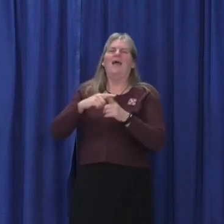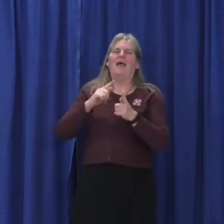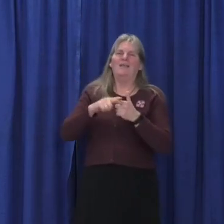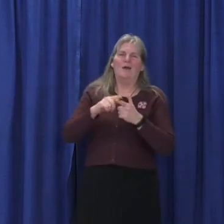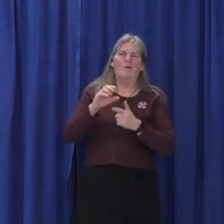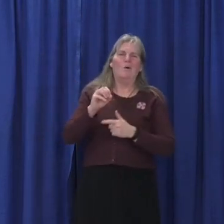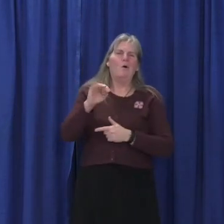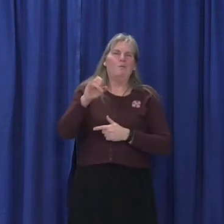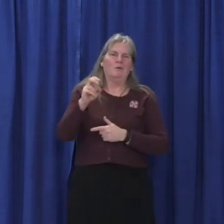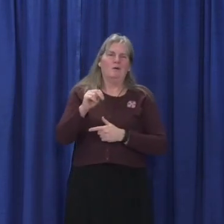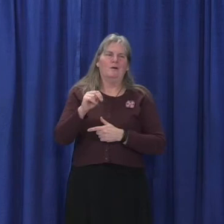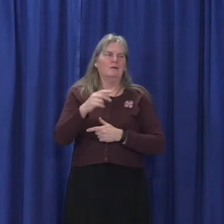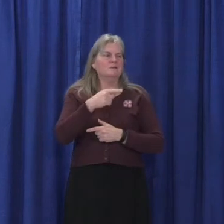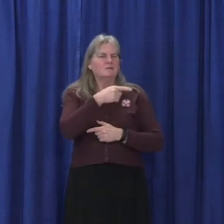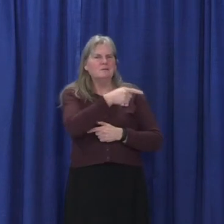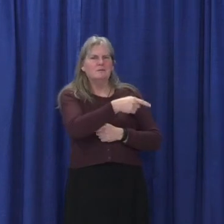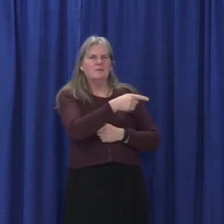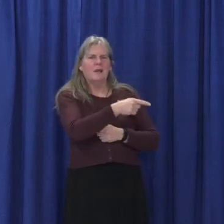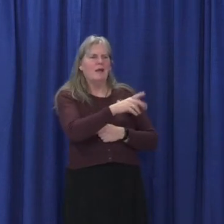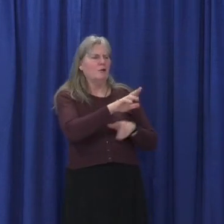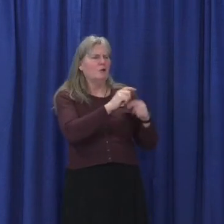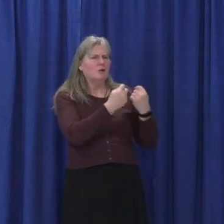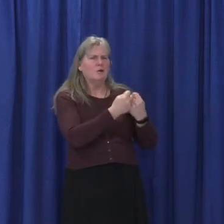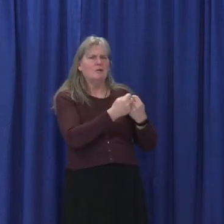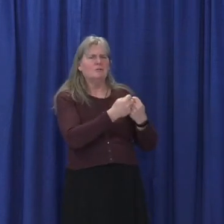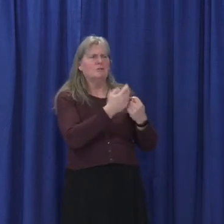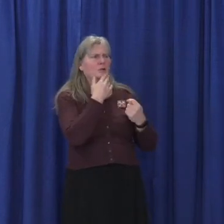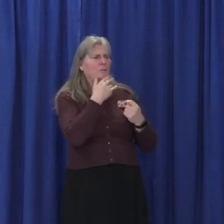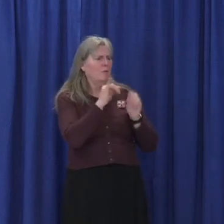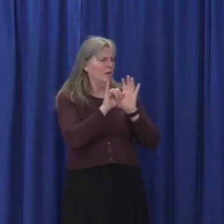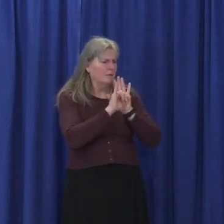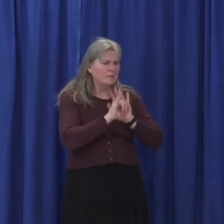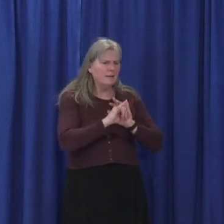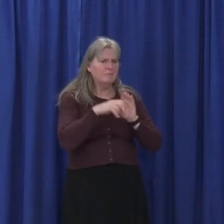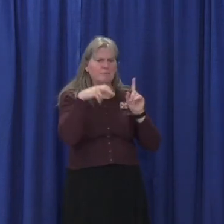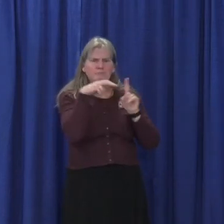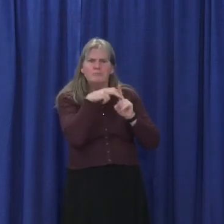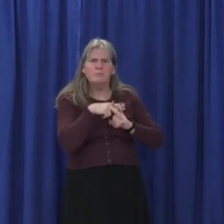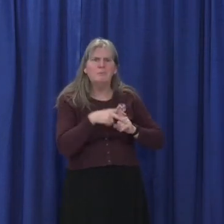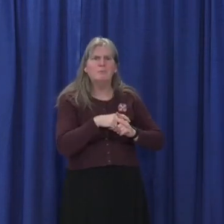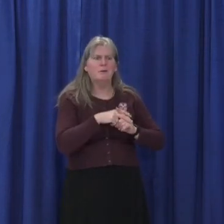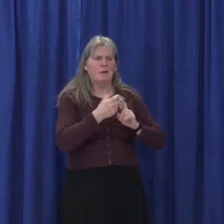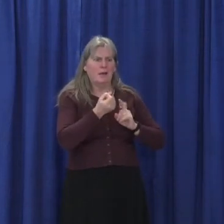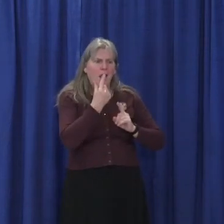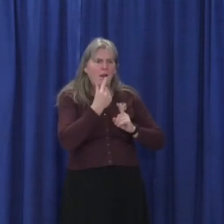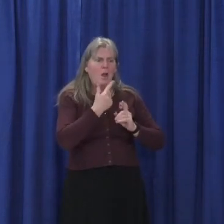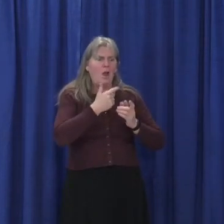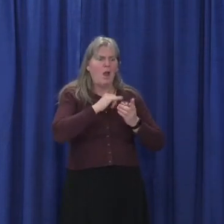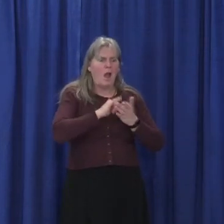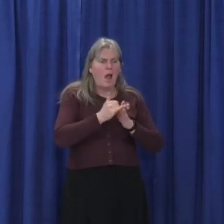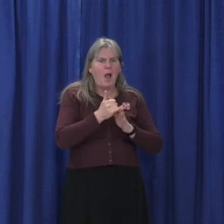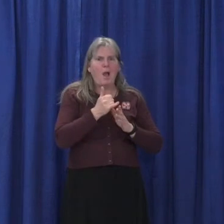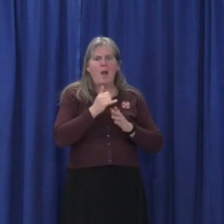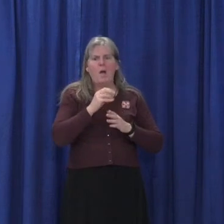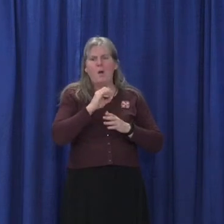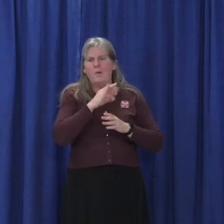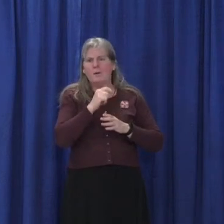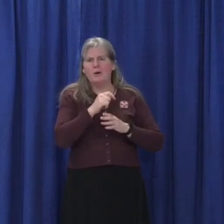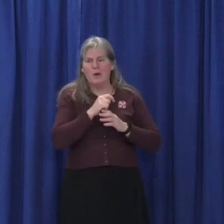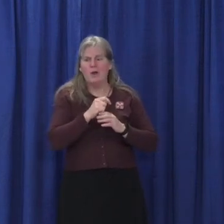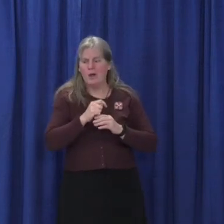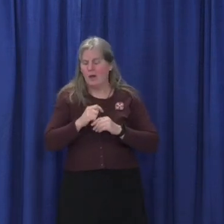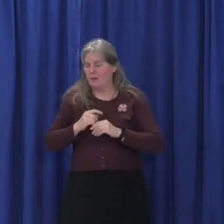Health have done an impeccable job of tracing and understanding how Omicron has been internationally